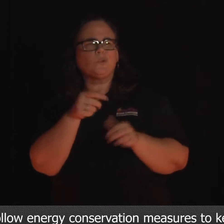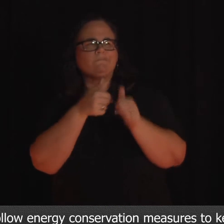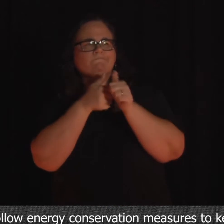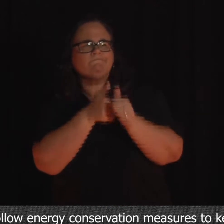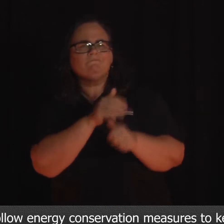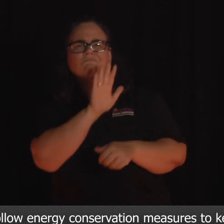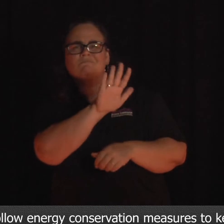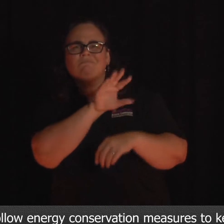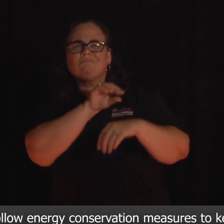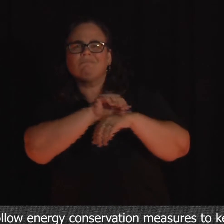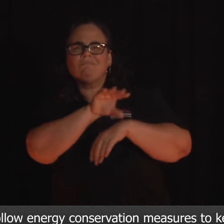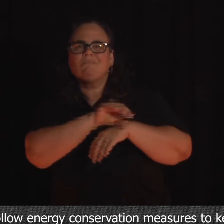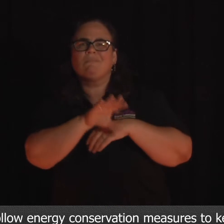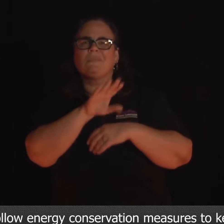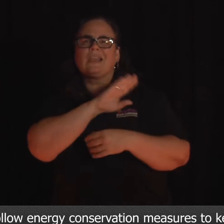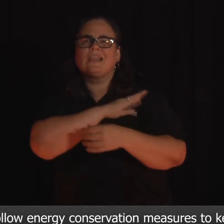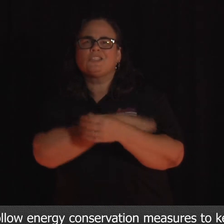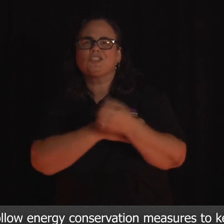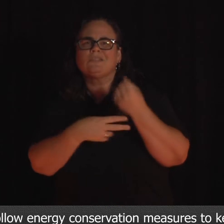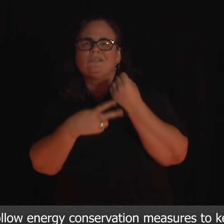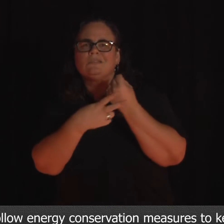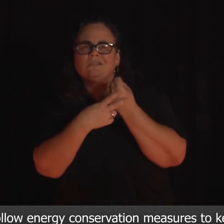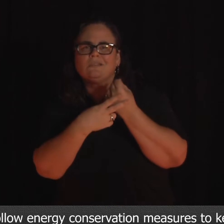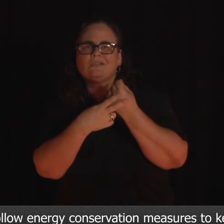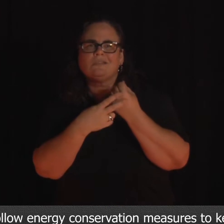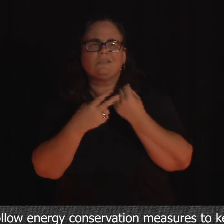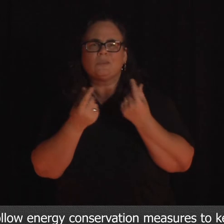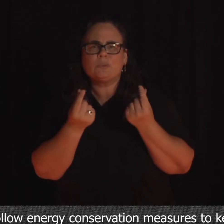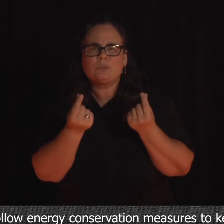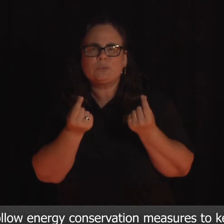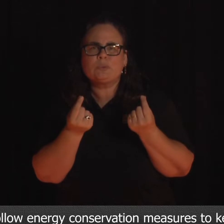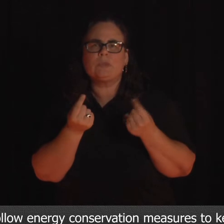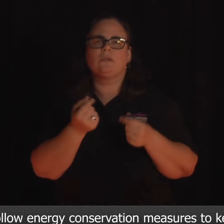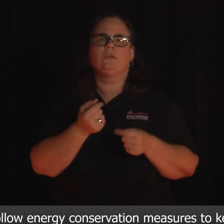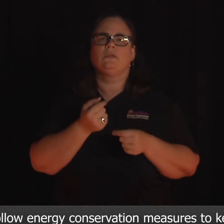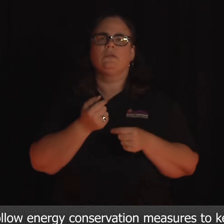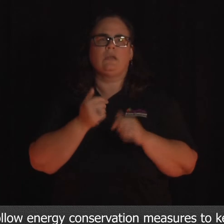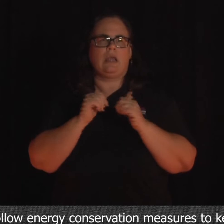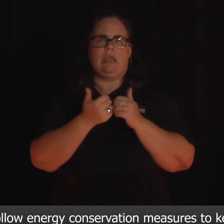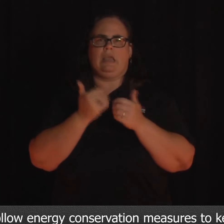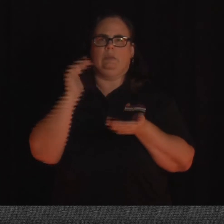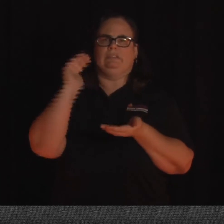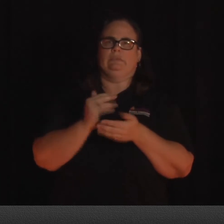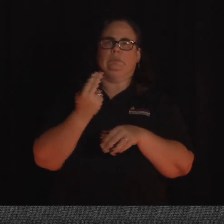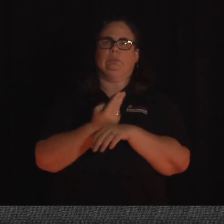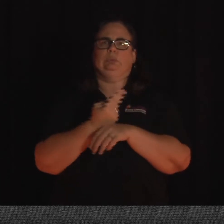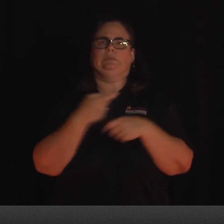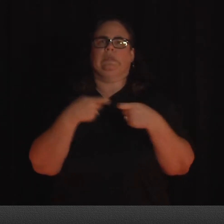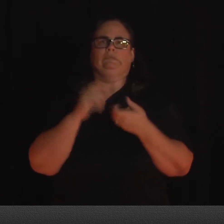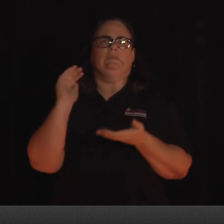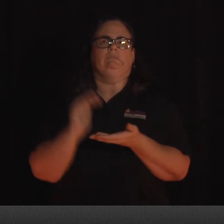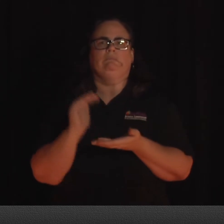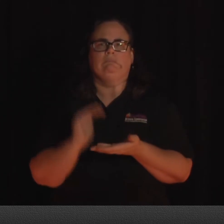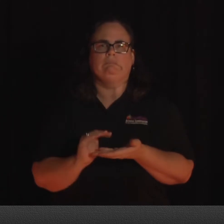Follow energy conservation measures to keep the use of electricity as low as possible.